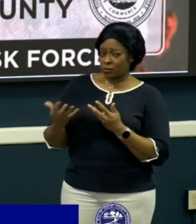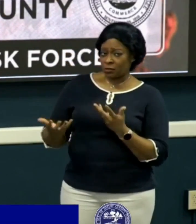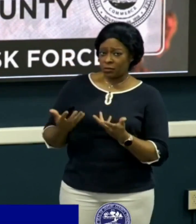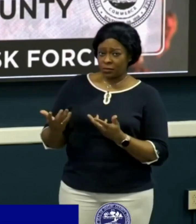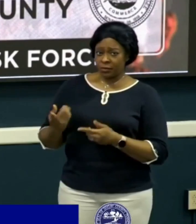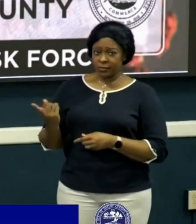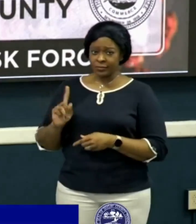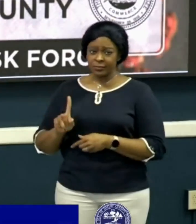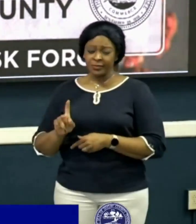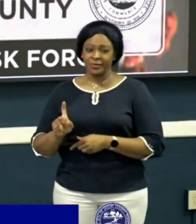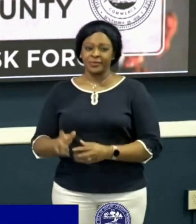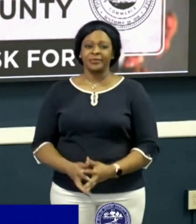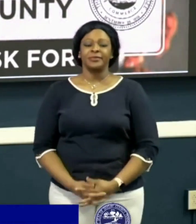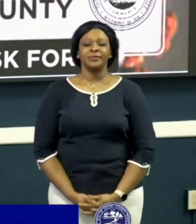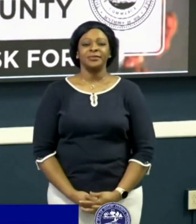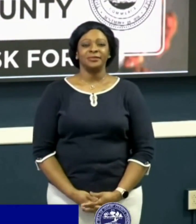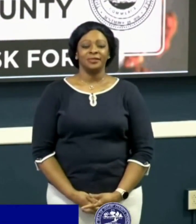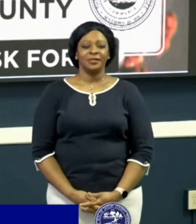kinds of things?